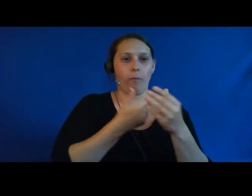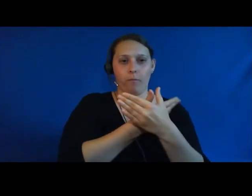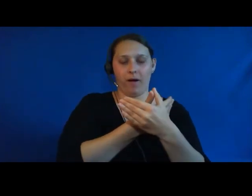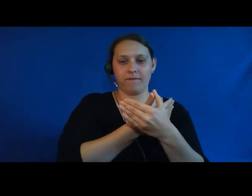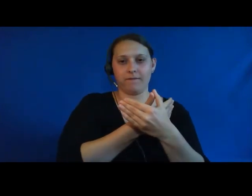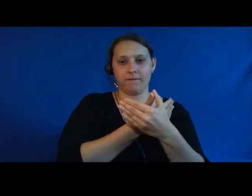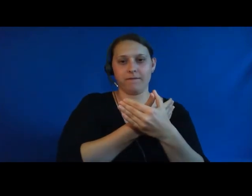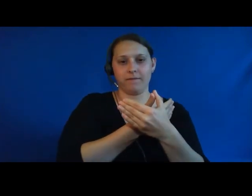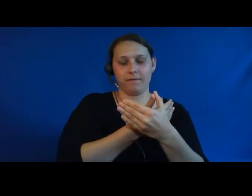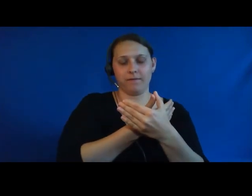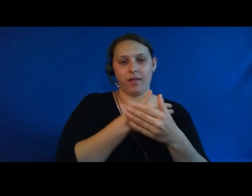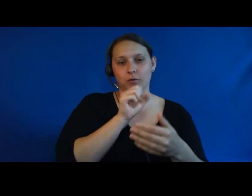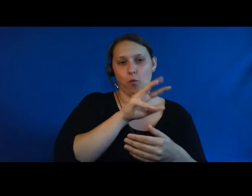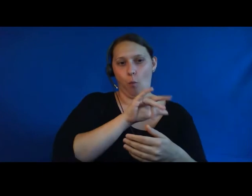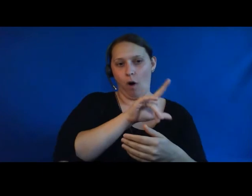lovely.